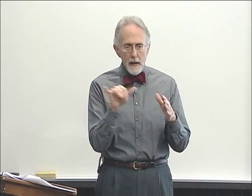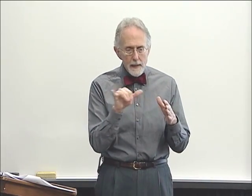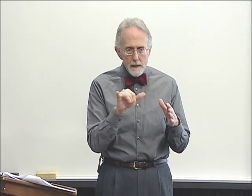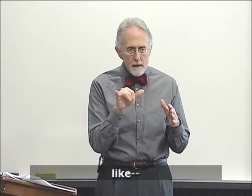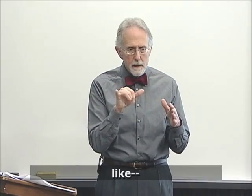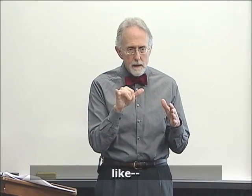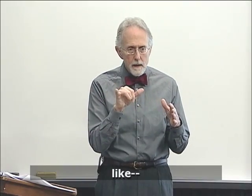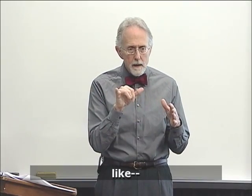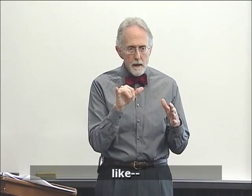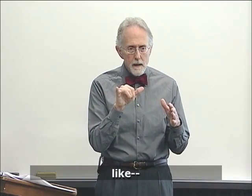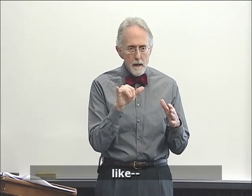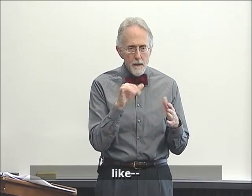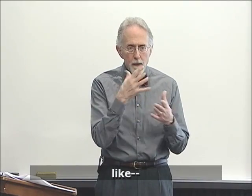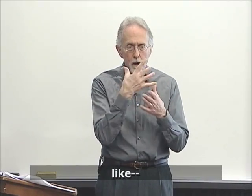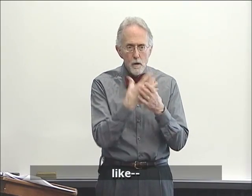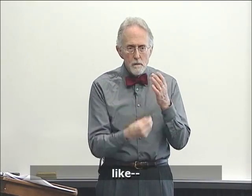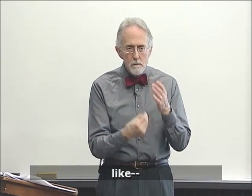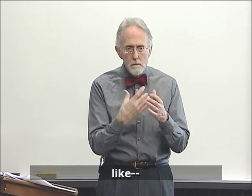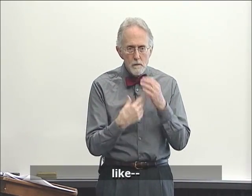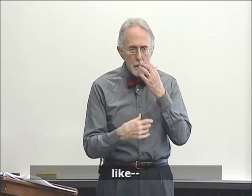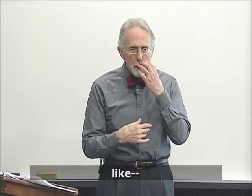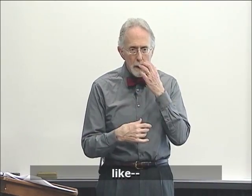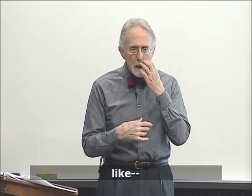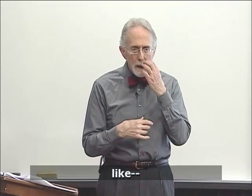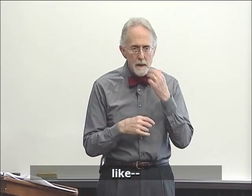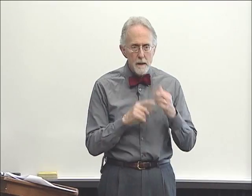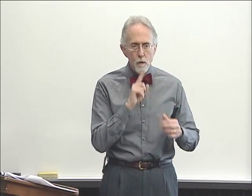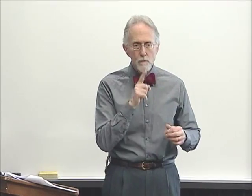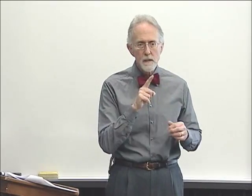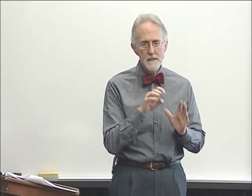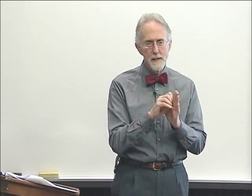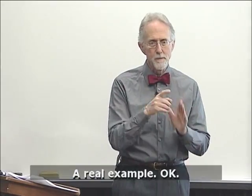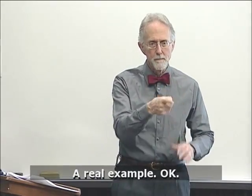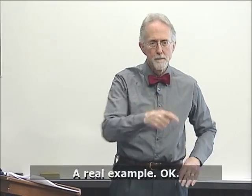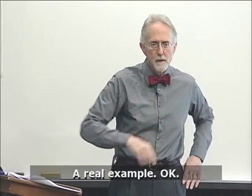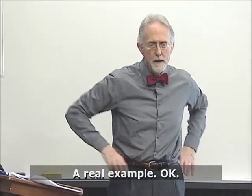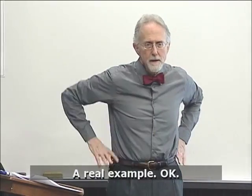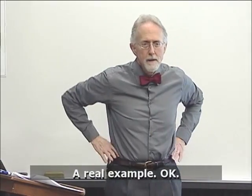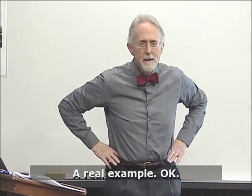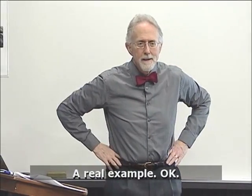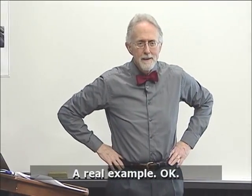Like a real example, okay?